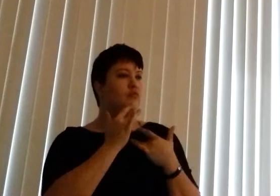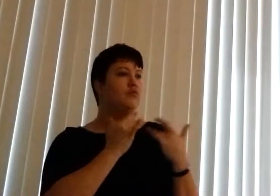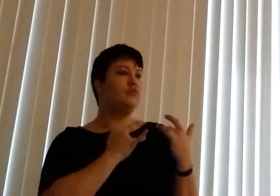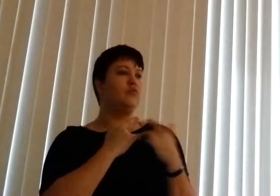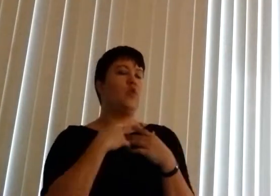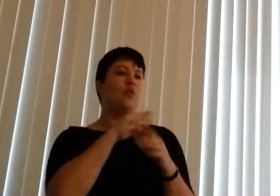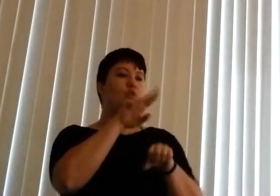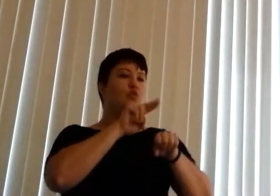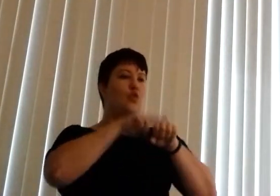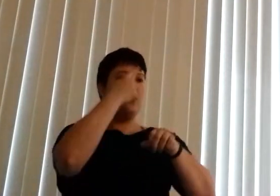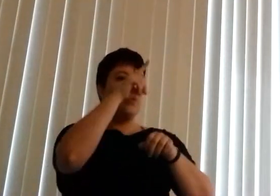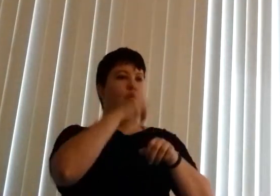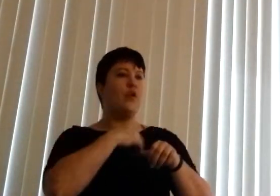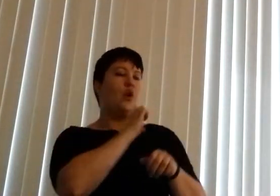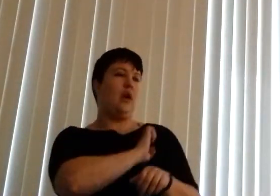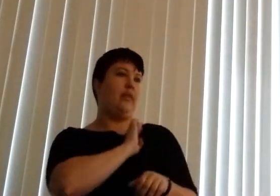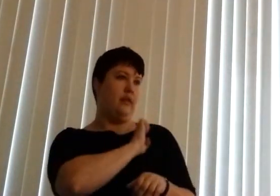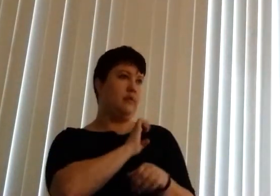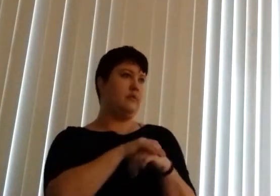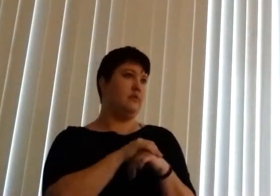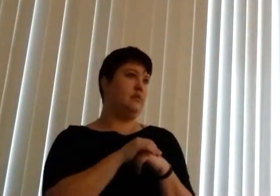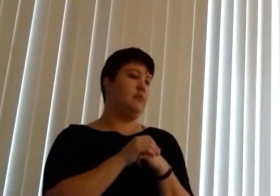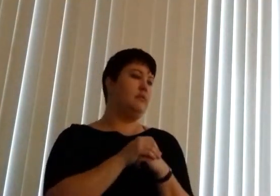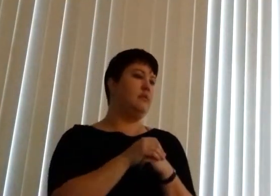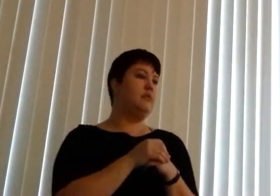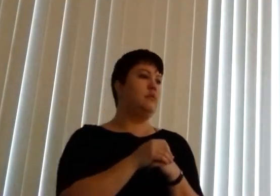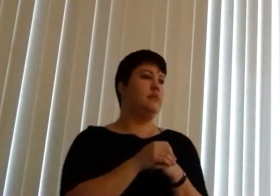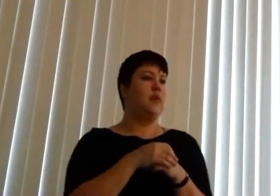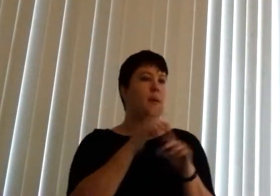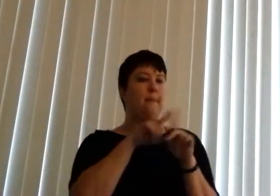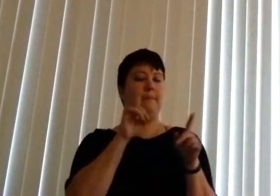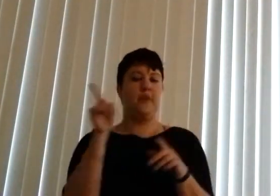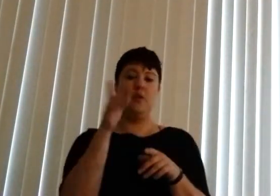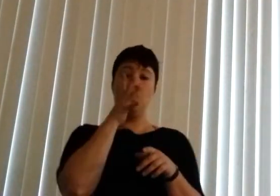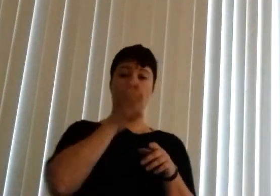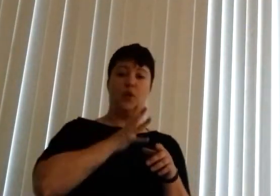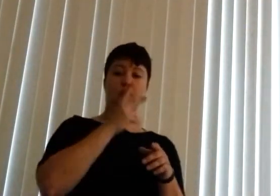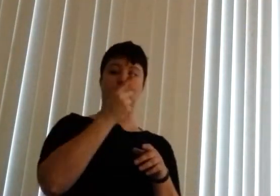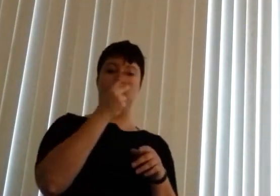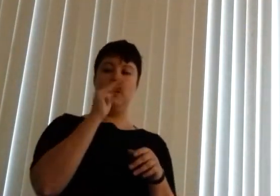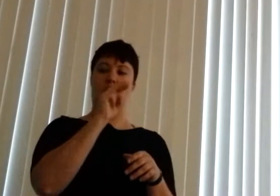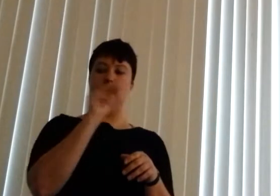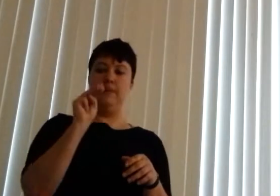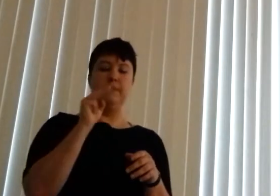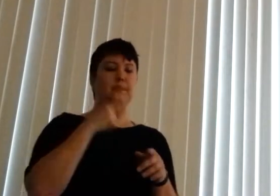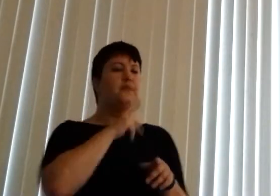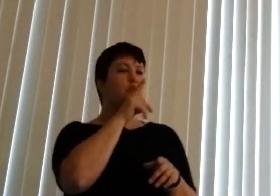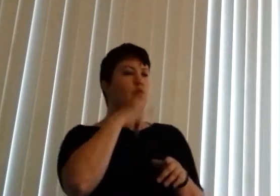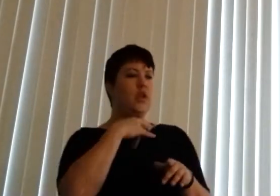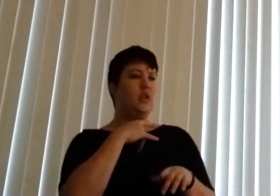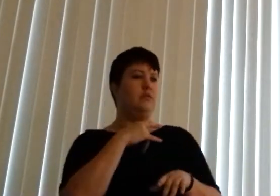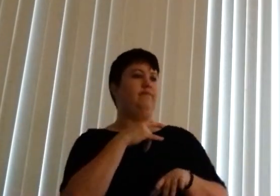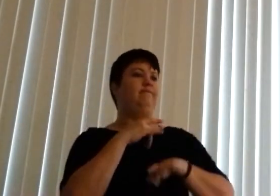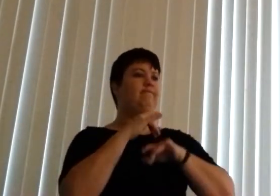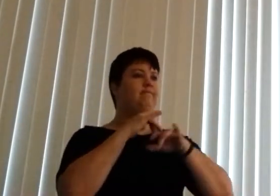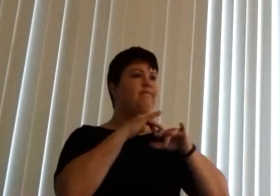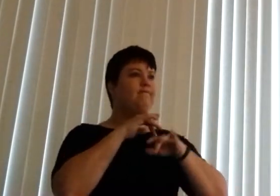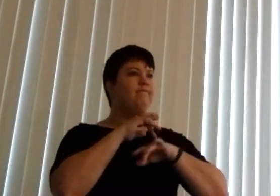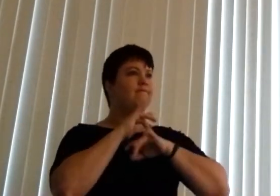think she relies on a kind of intuitive understanding of what this principle amounts to.